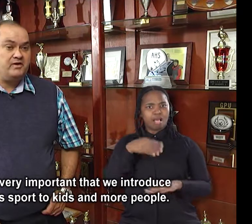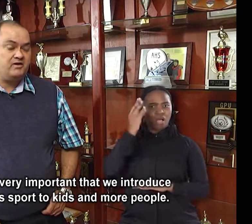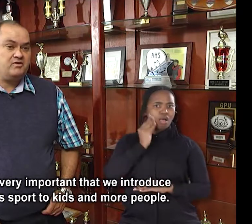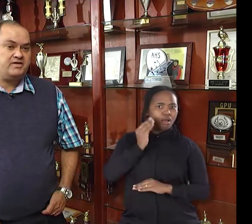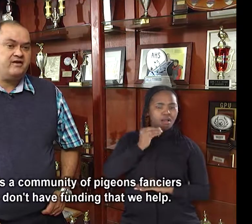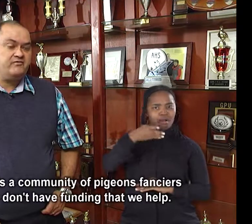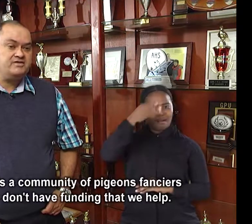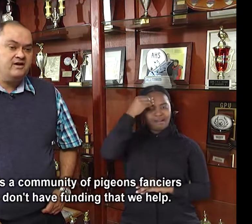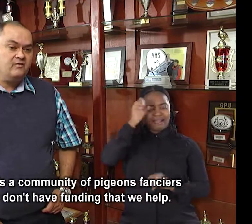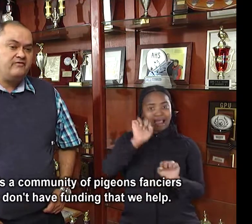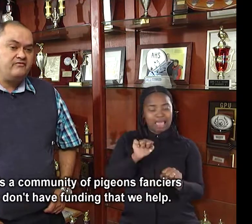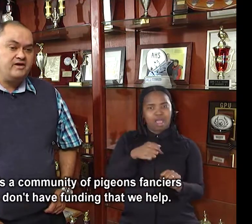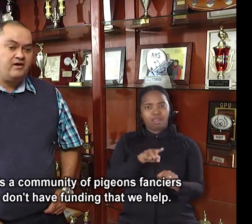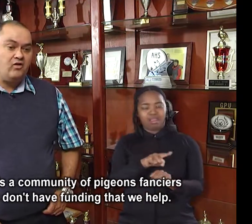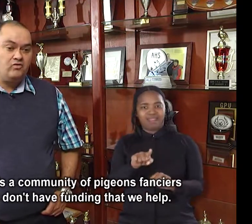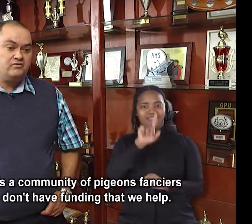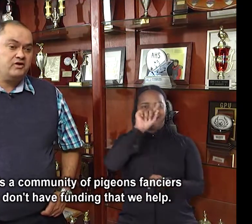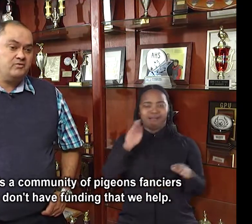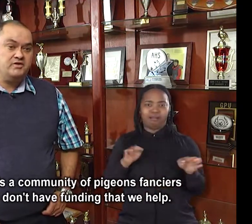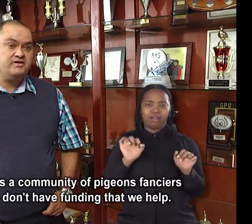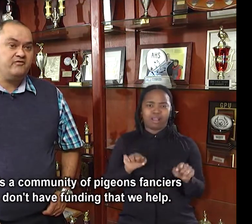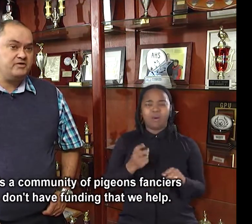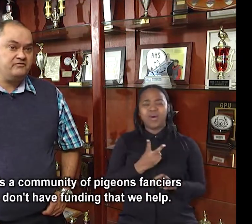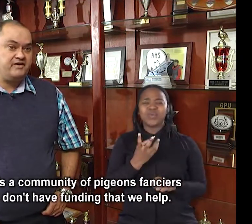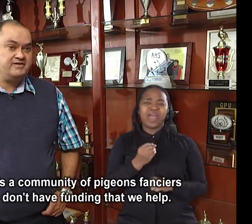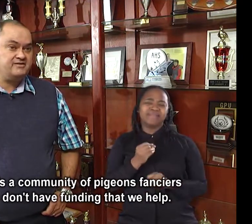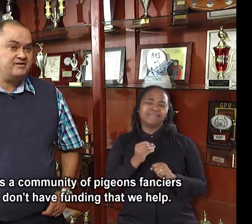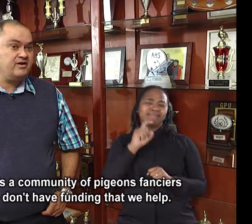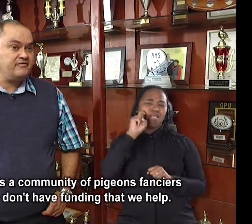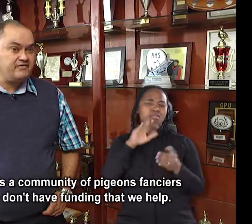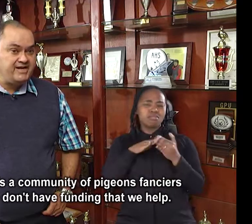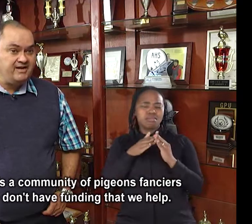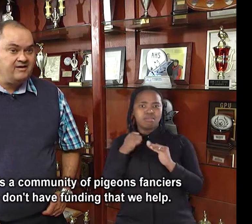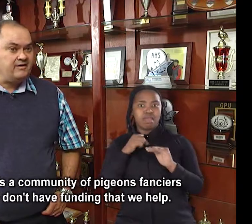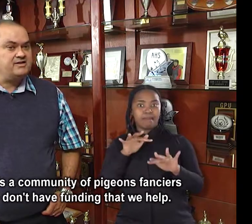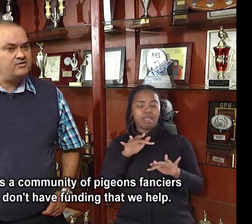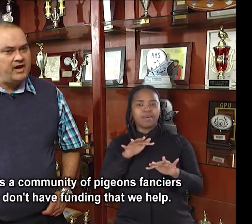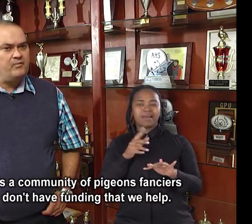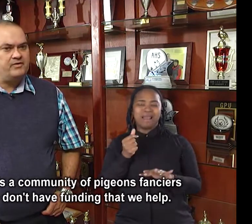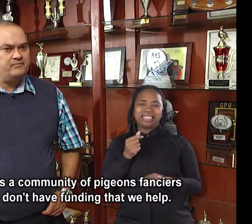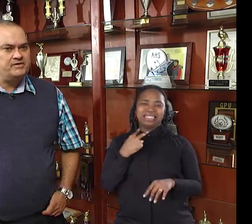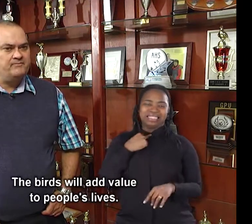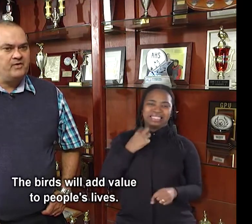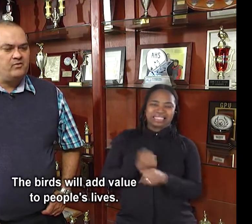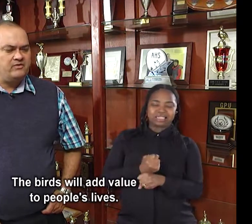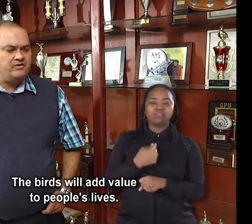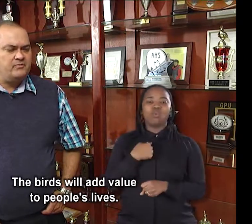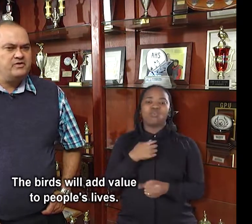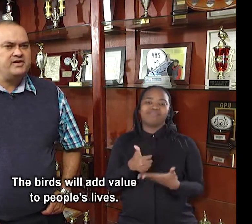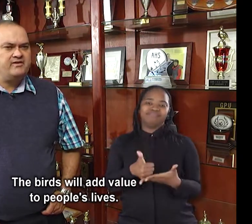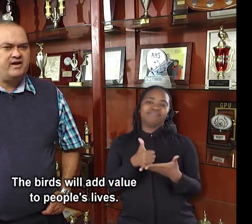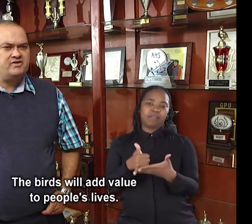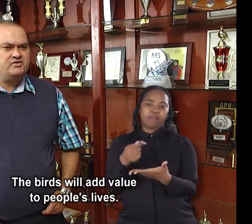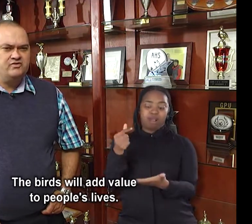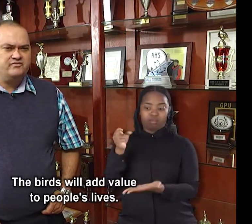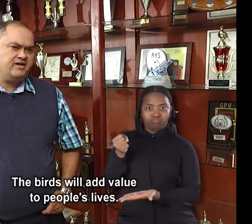to people at large. And then obviously we have a very old community of pigeon fanciers that don't have the funding, and so we help them. So the